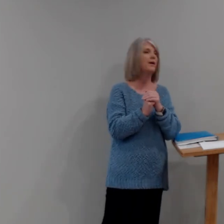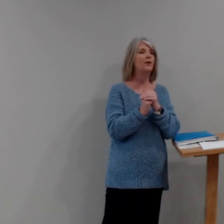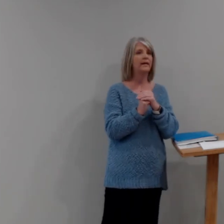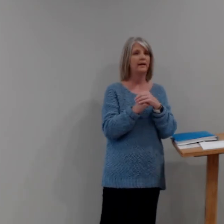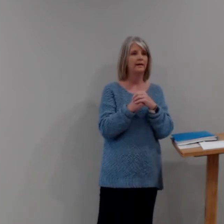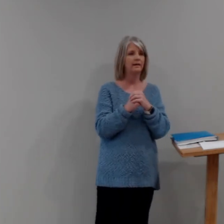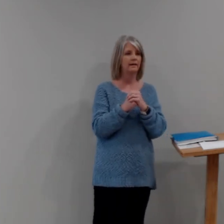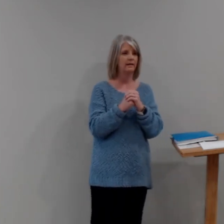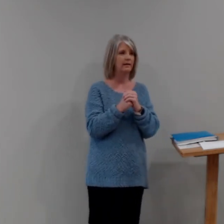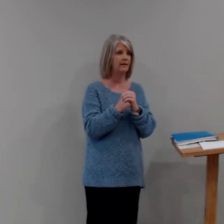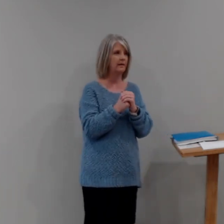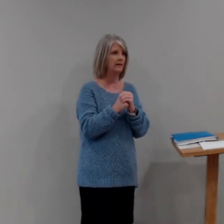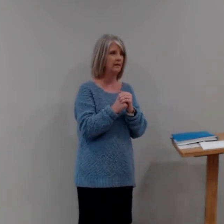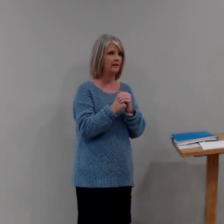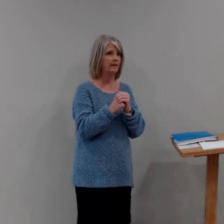America.